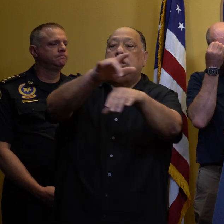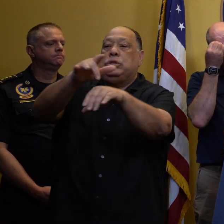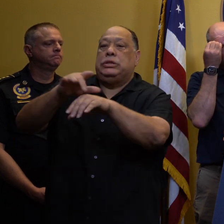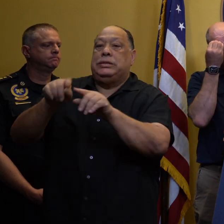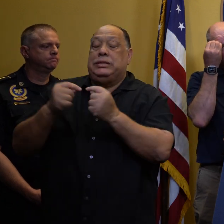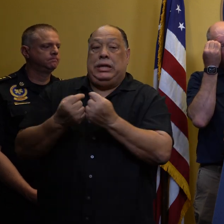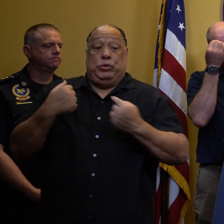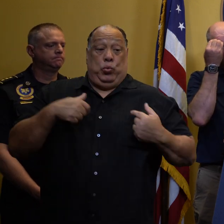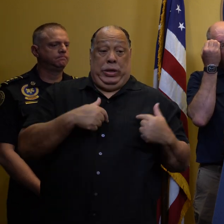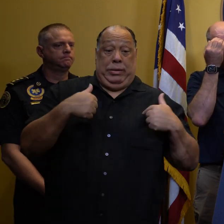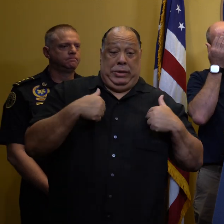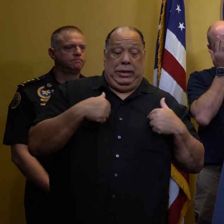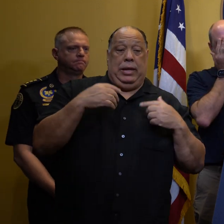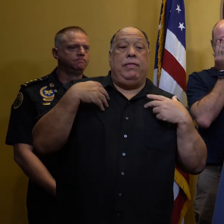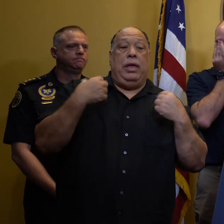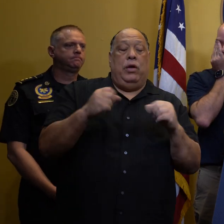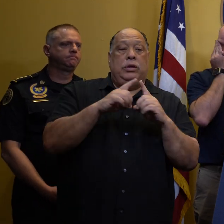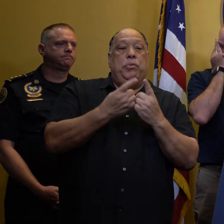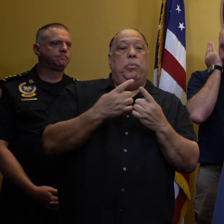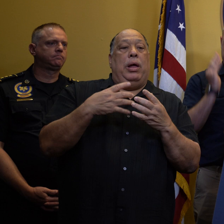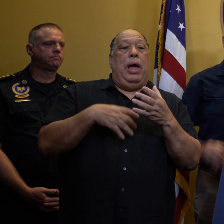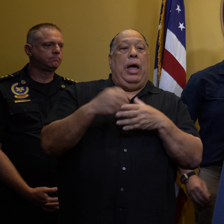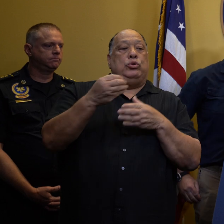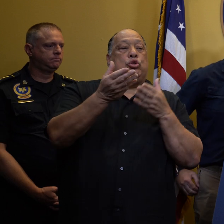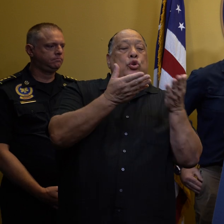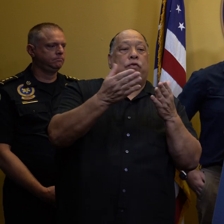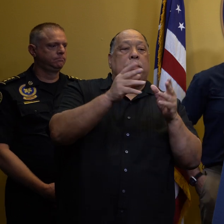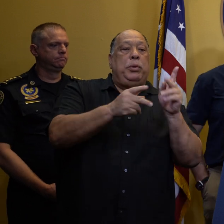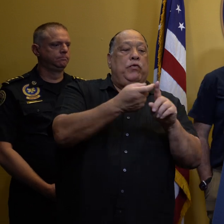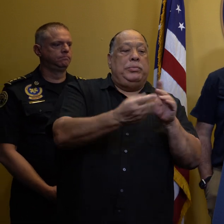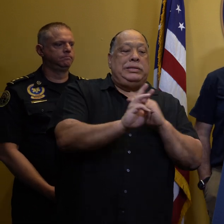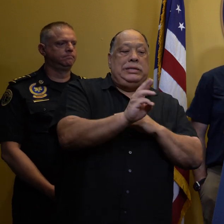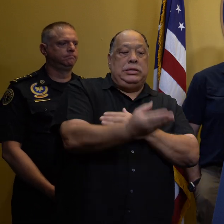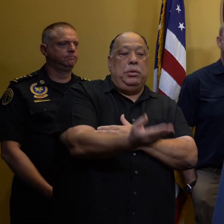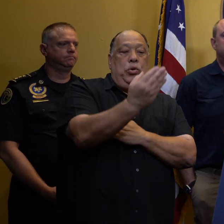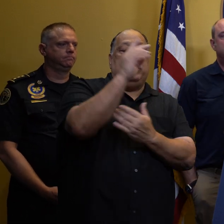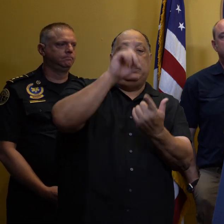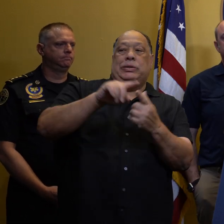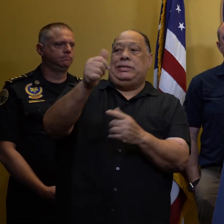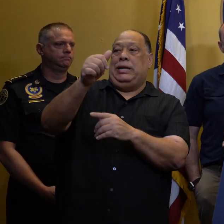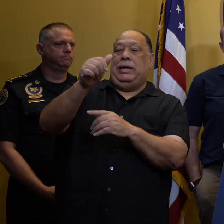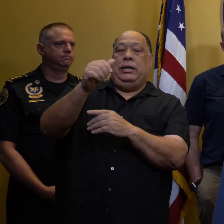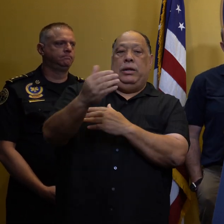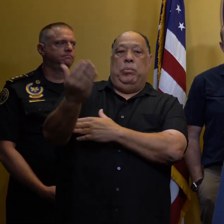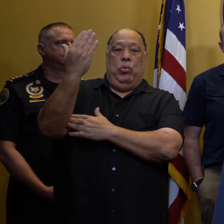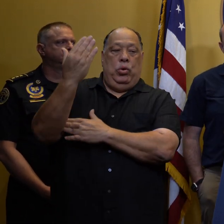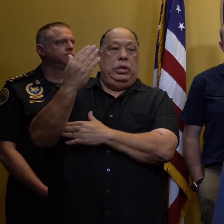serving, and when I say we, myself and the health department will be out serving individuals from 6 a.m. to 10 a.m. every morning starting